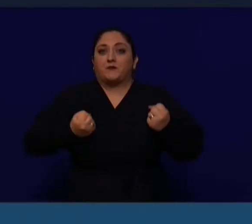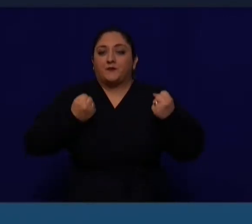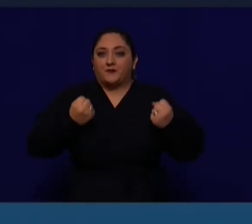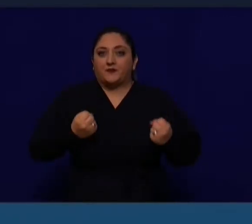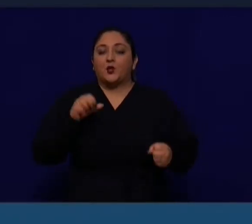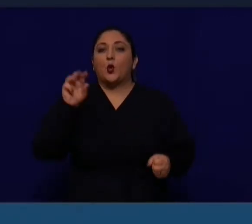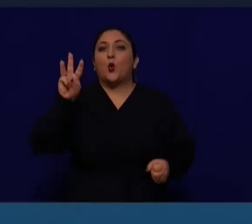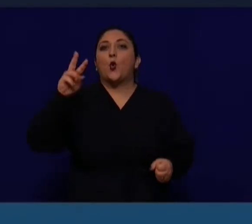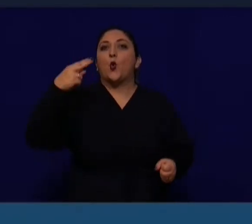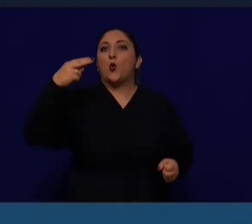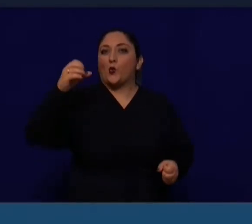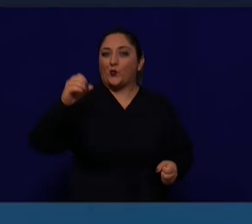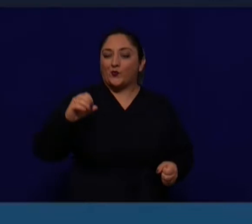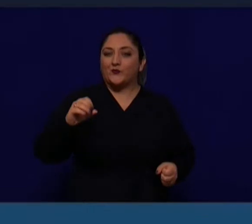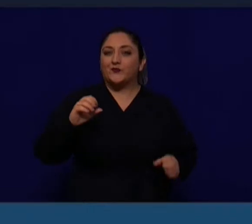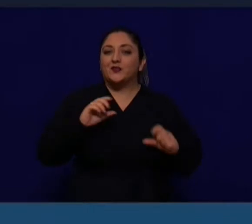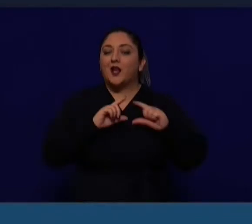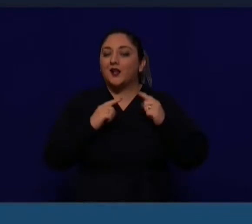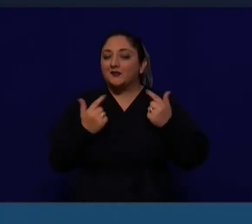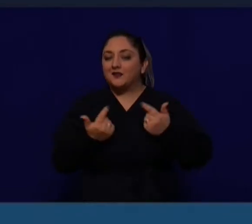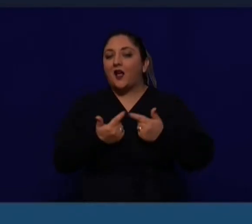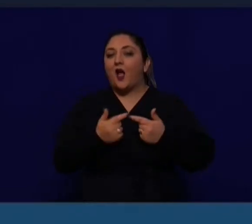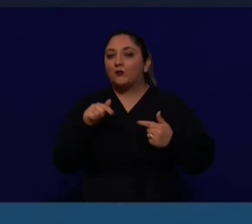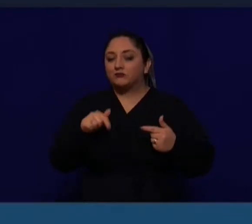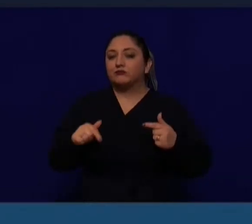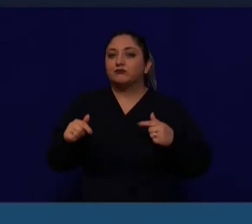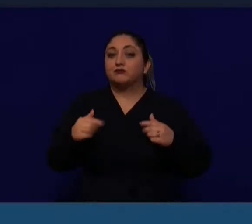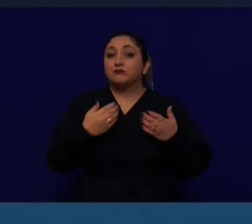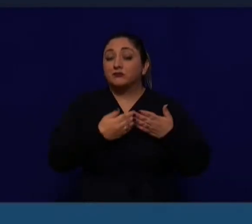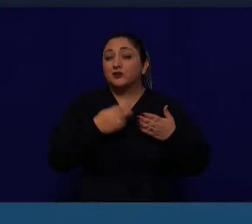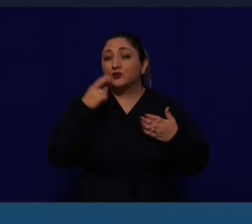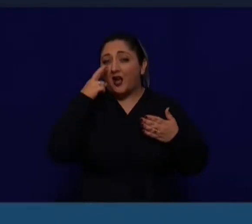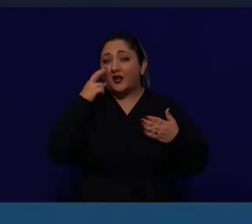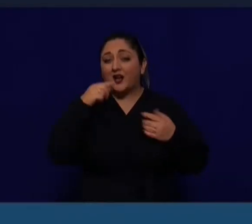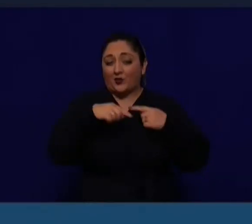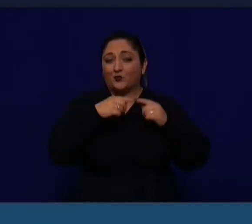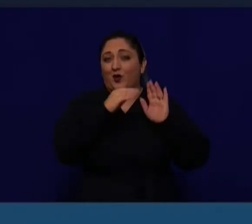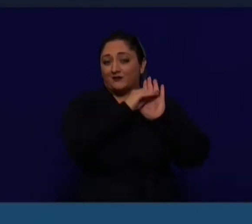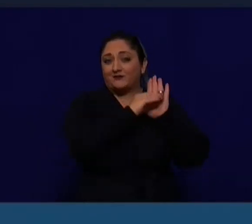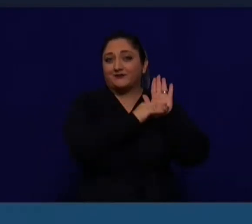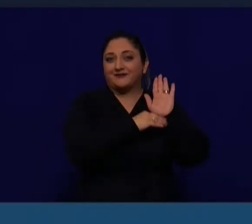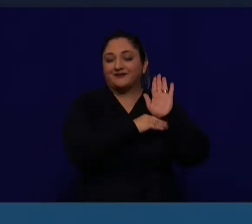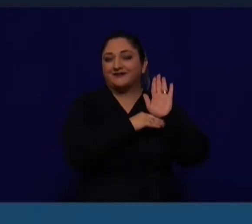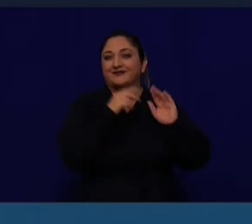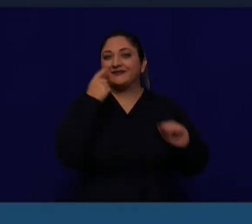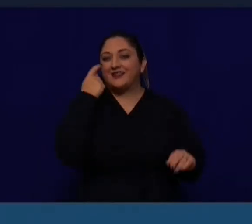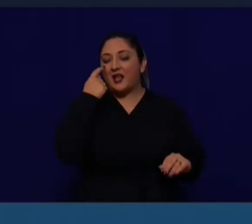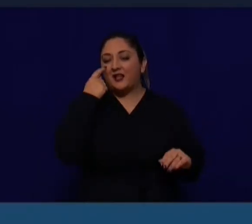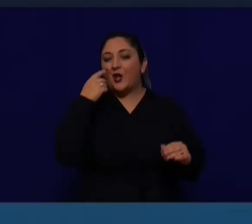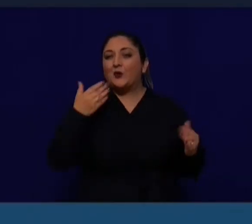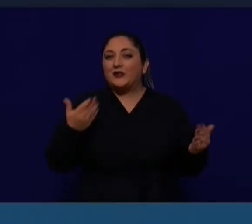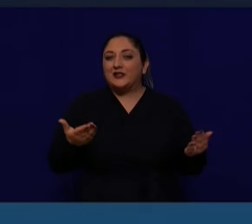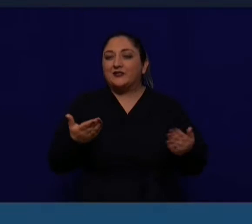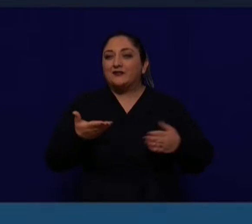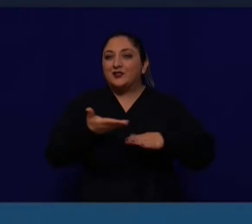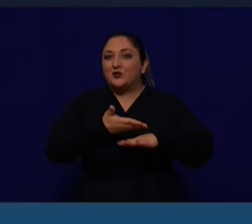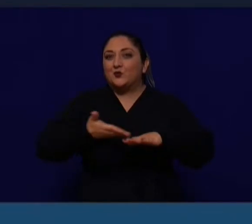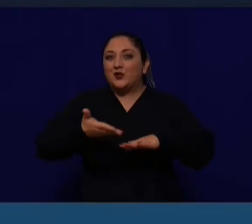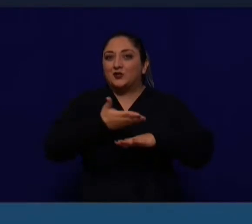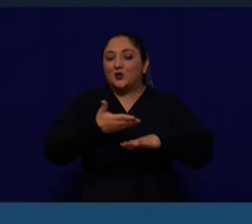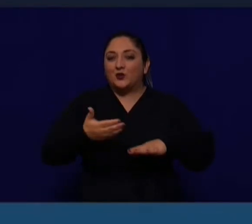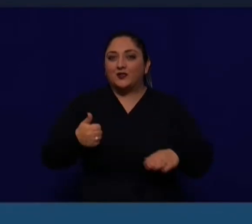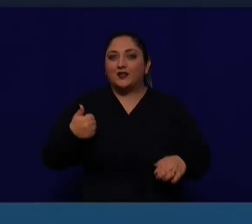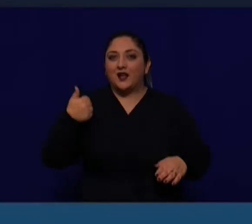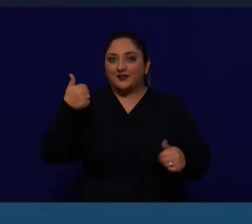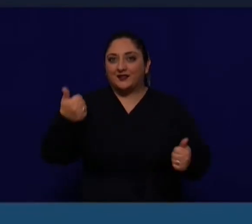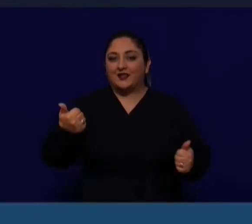tal-WHO fejn li ltaqgħu flimkien u din ħatkun qiegħda fuq l-aġenda ukoll ħalli naraw xi jkun qed jiġri x'inhu l-aħjar mod li aħna